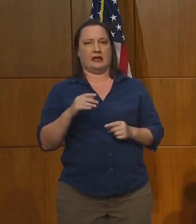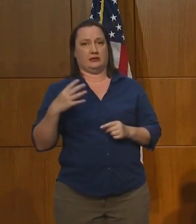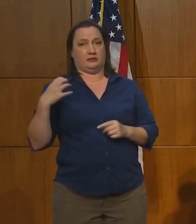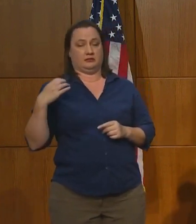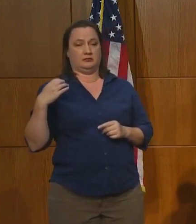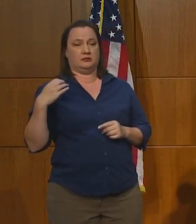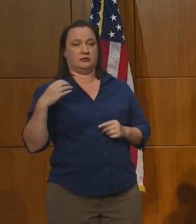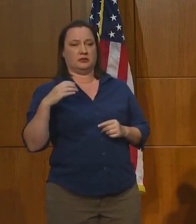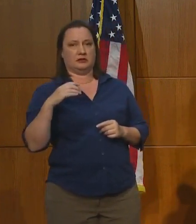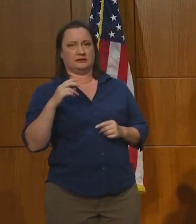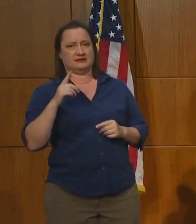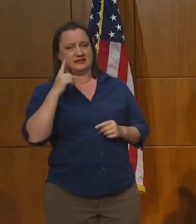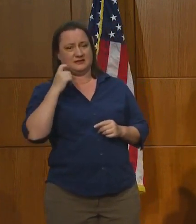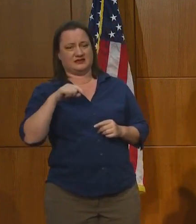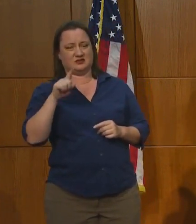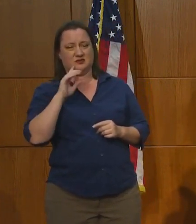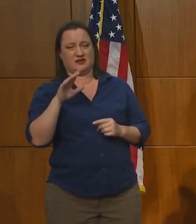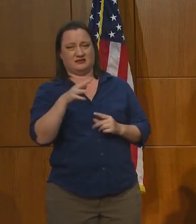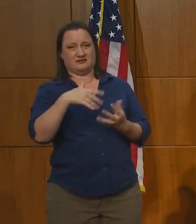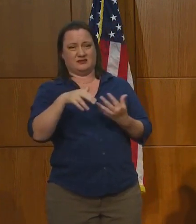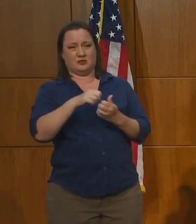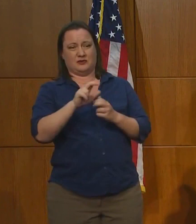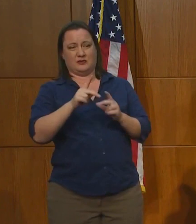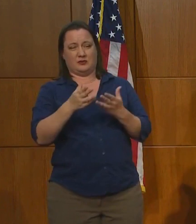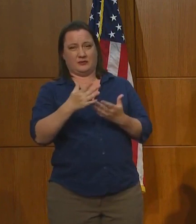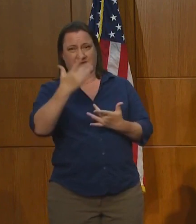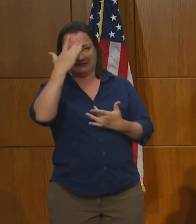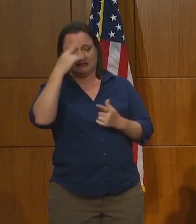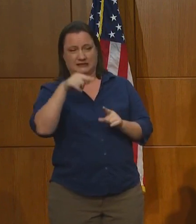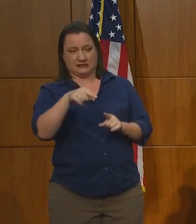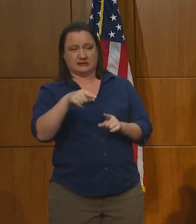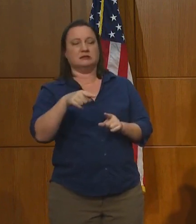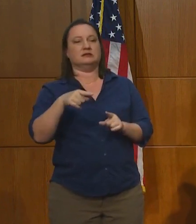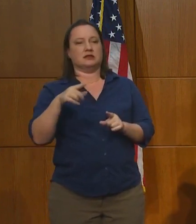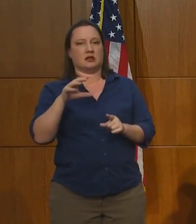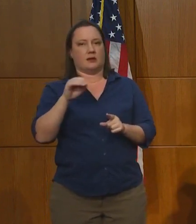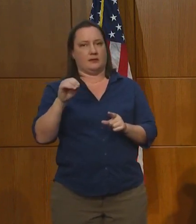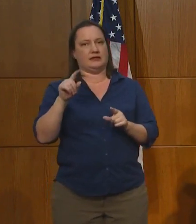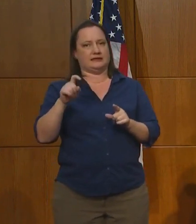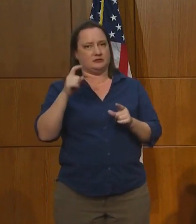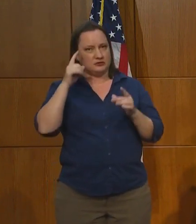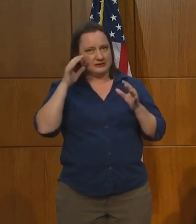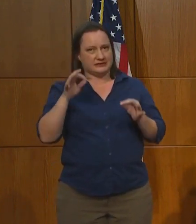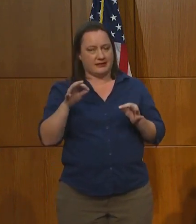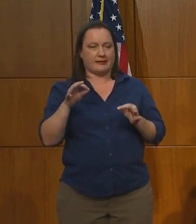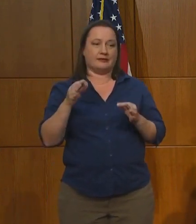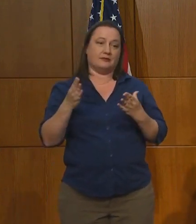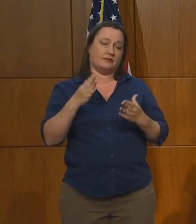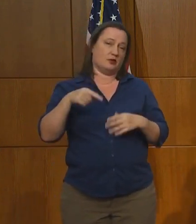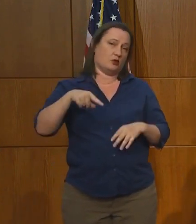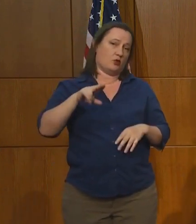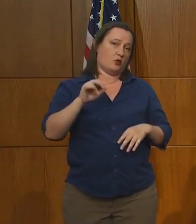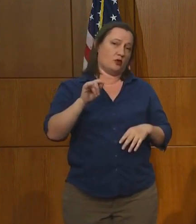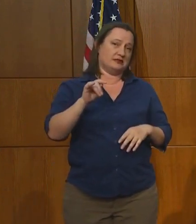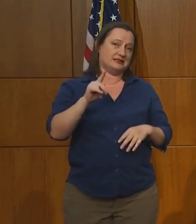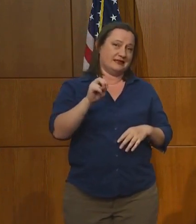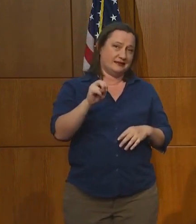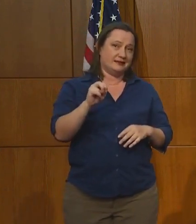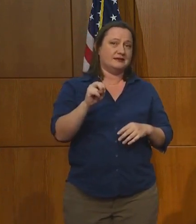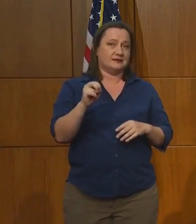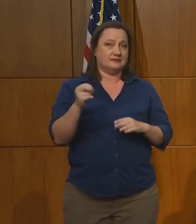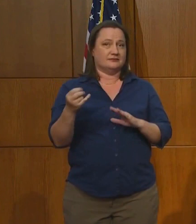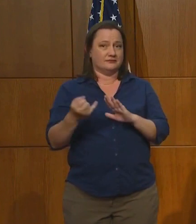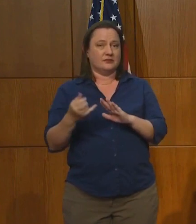other folks, they're going to need to make a decision to one, quarantine, and also to